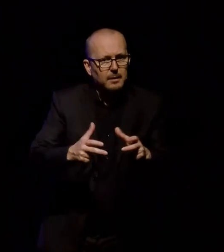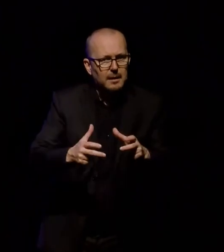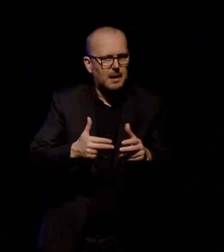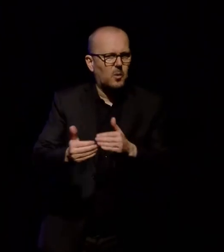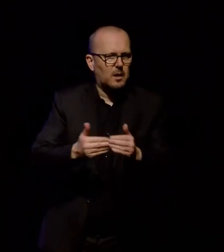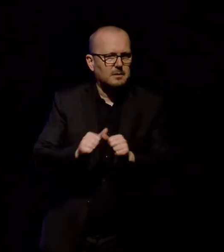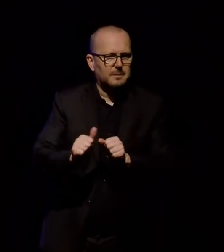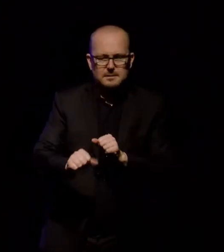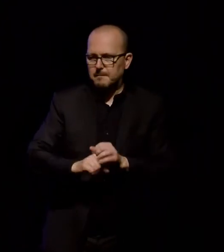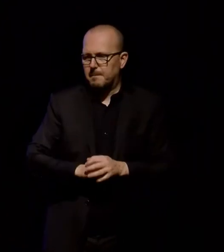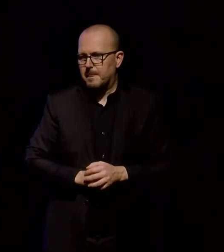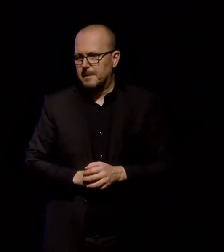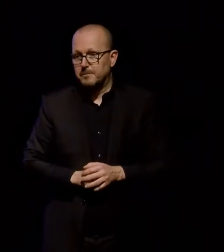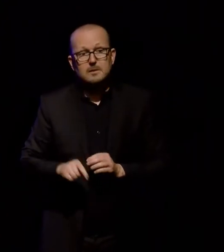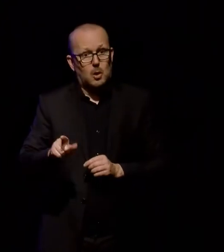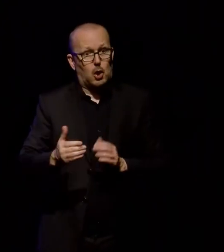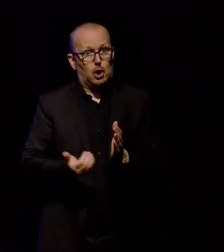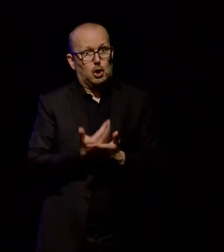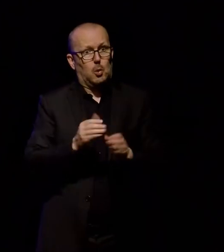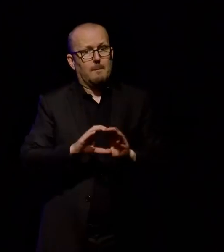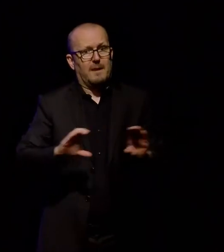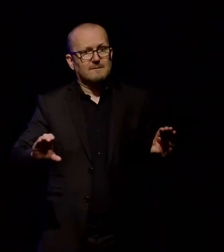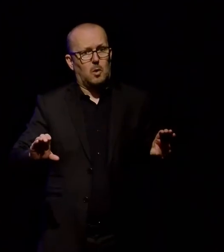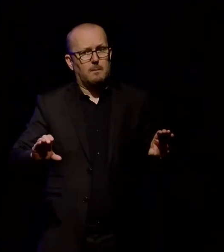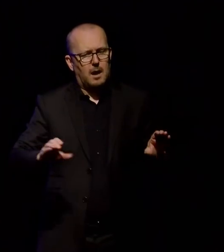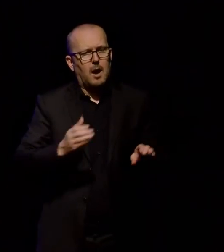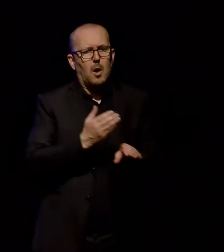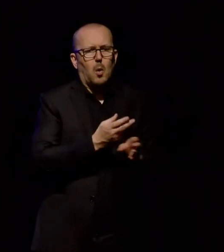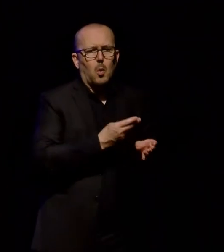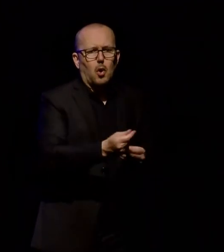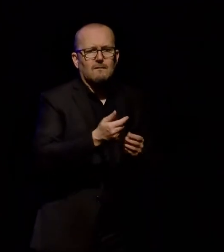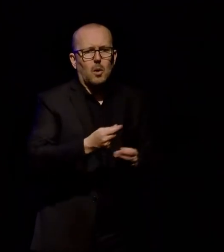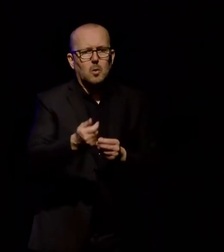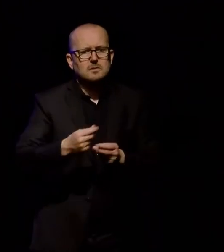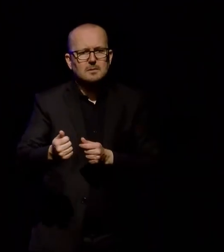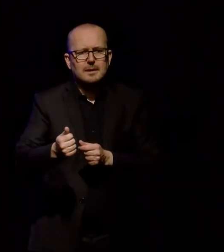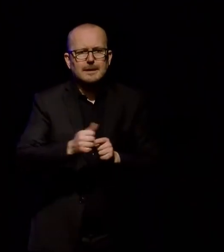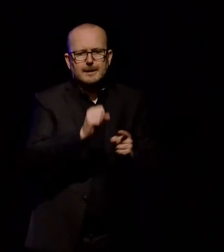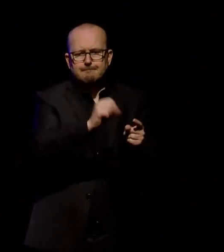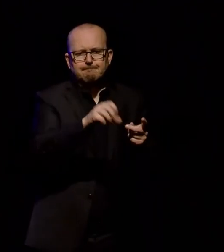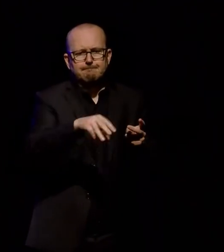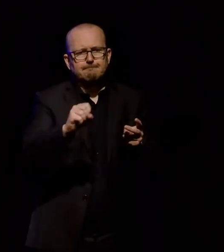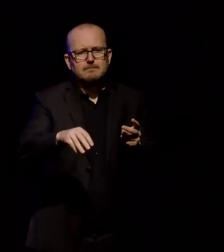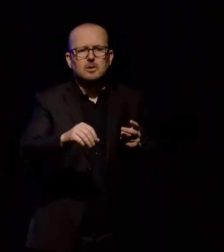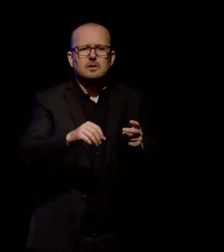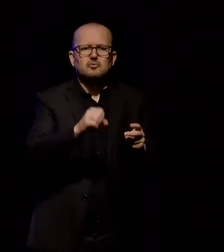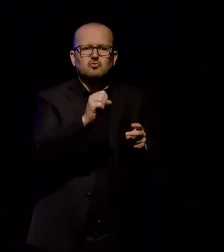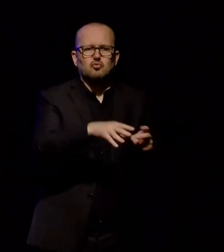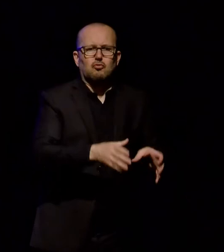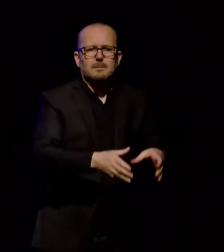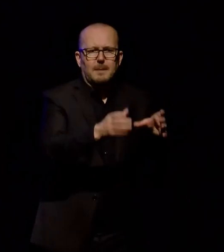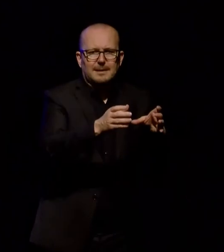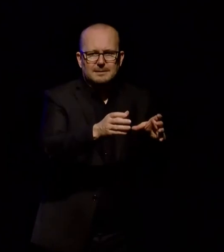new platform, we're able to divide our workflows and our digital collections into different storage buckets. This meant that any